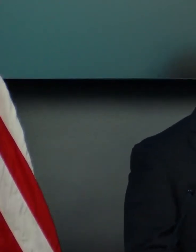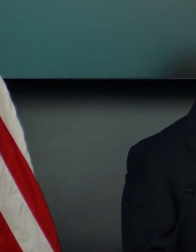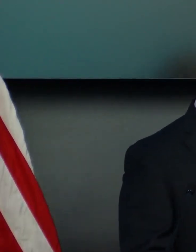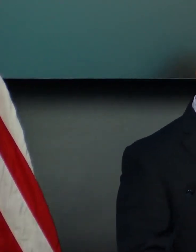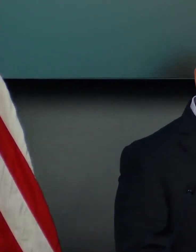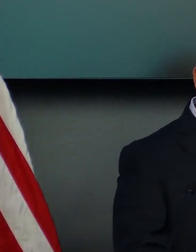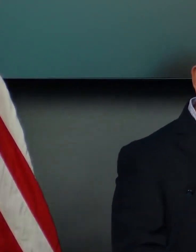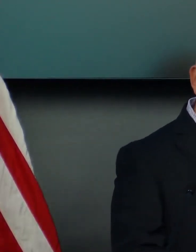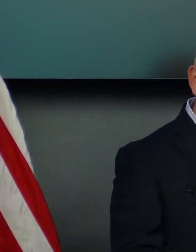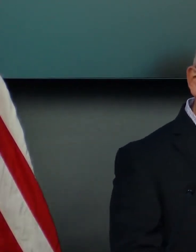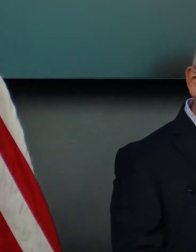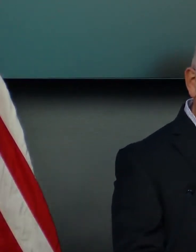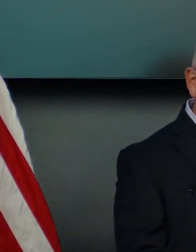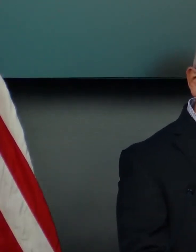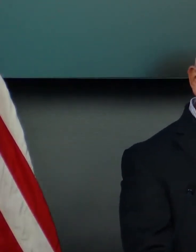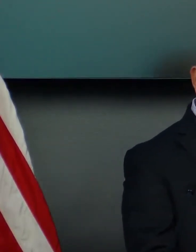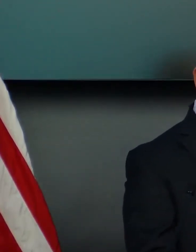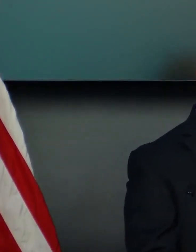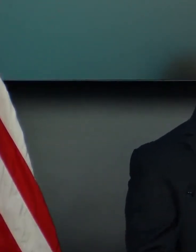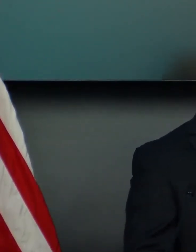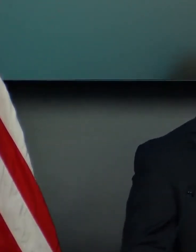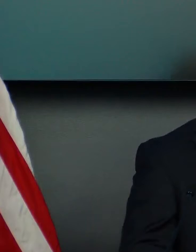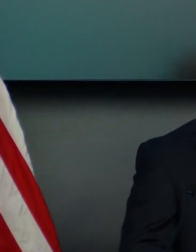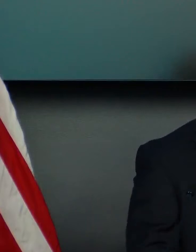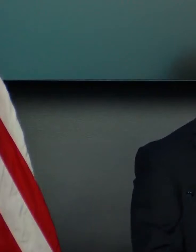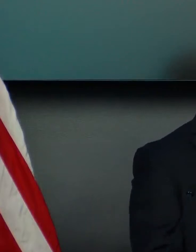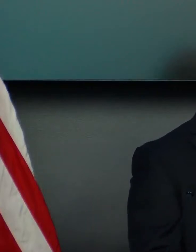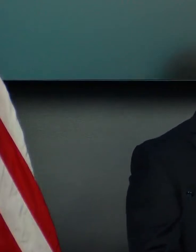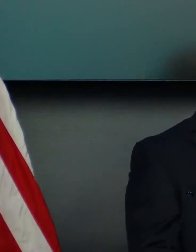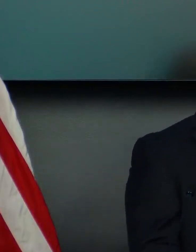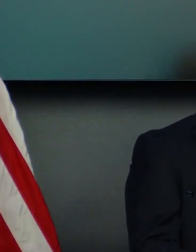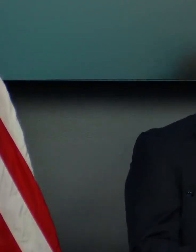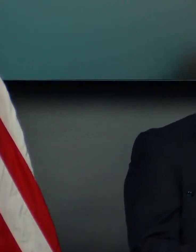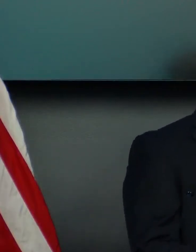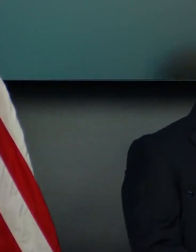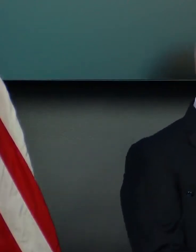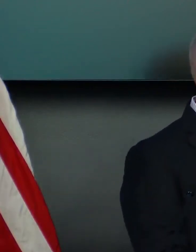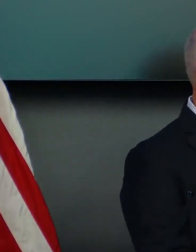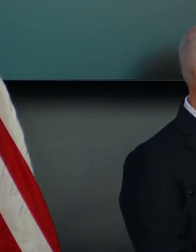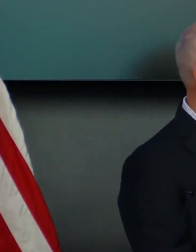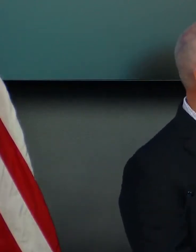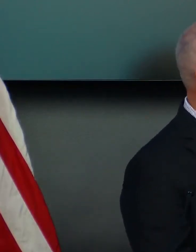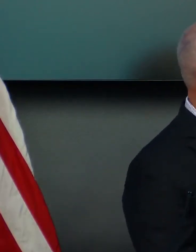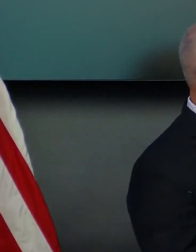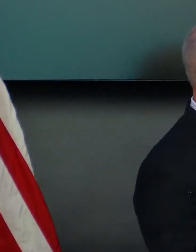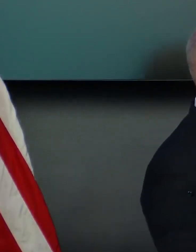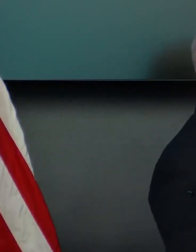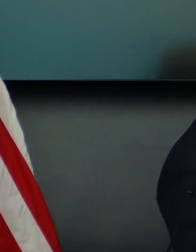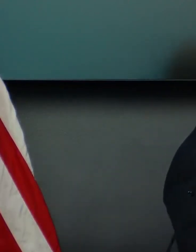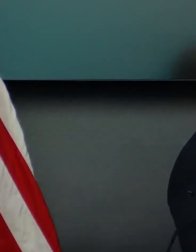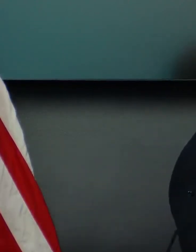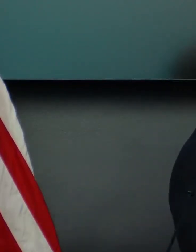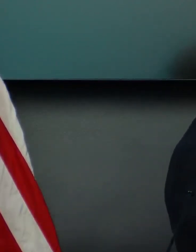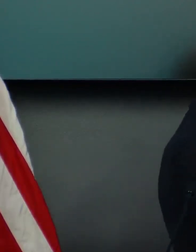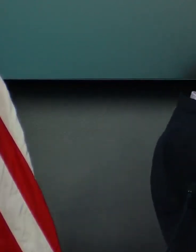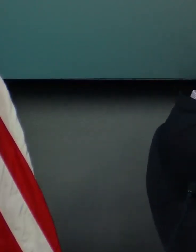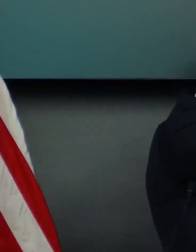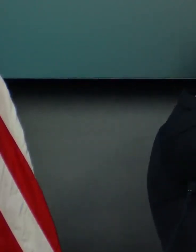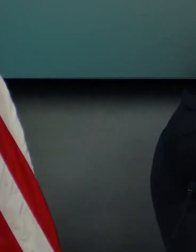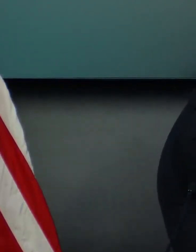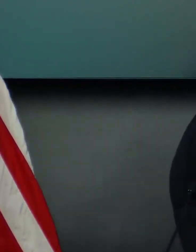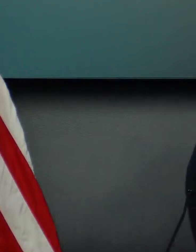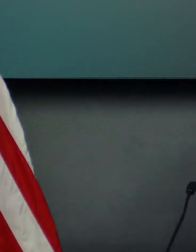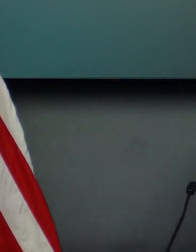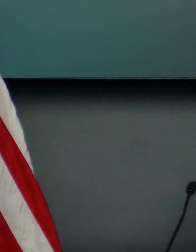I am going to present you with this check, and because it's not drawn on my account, I expect that the bank will honor